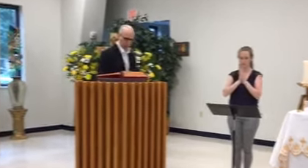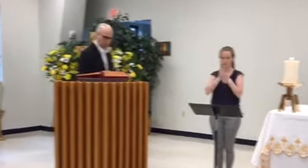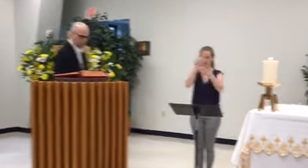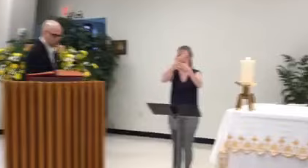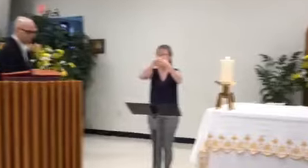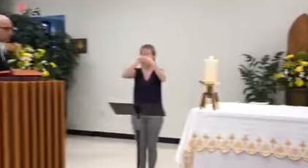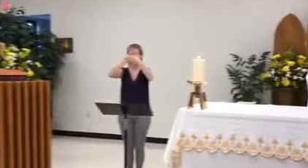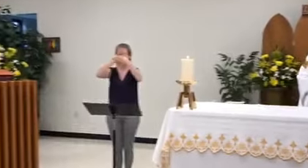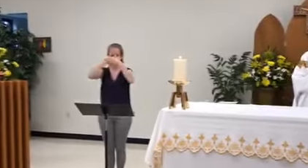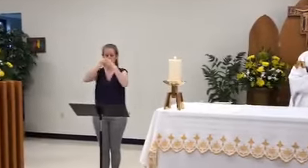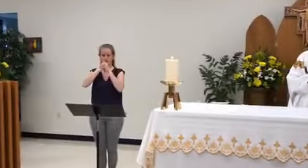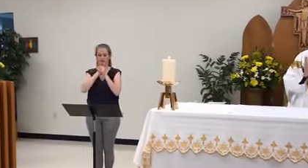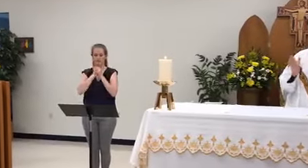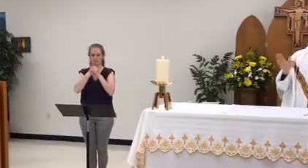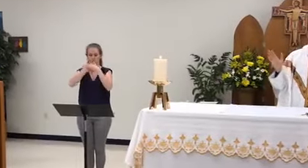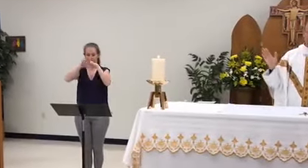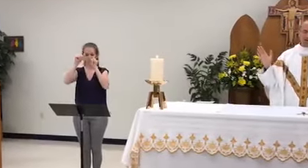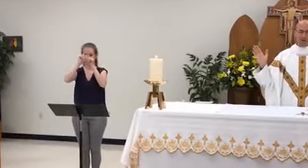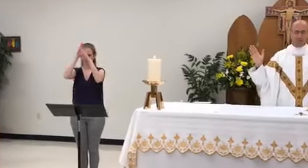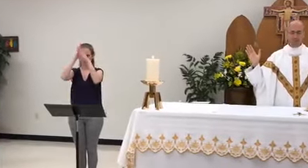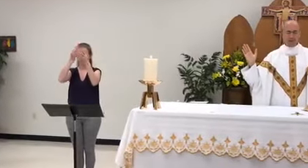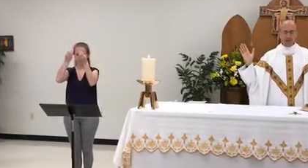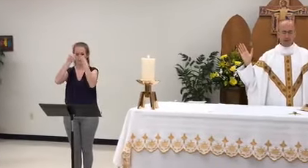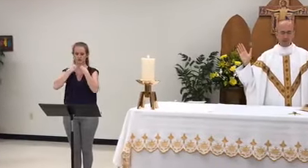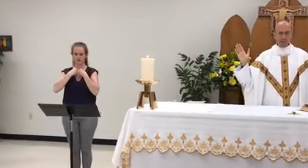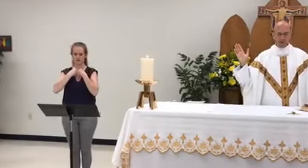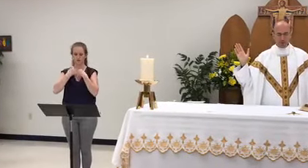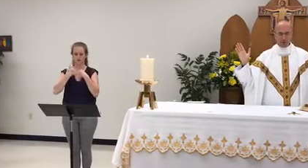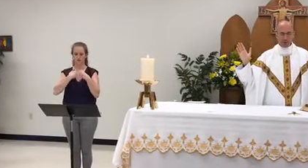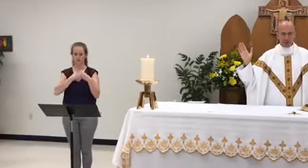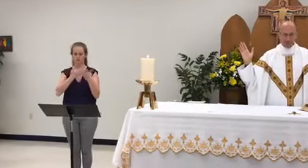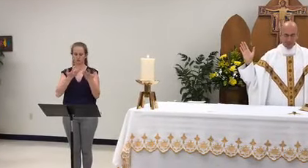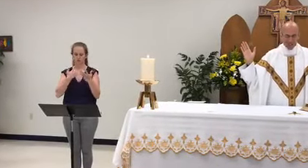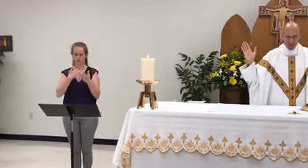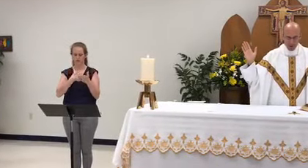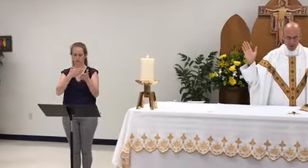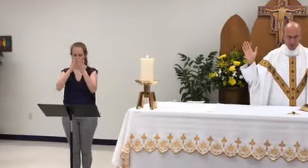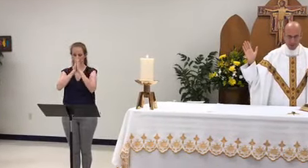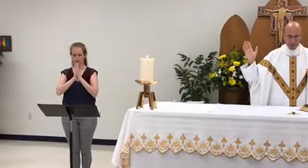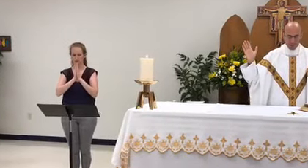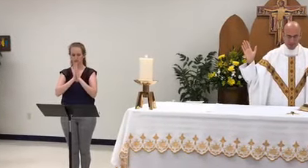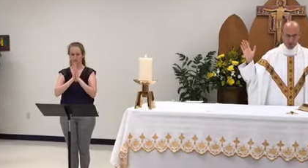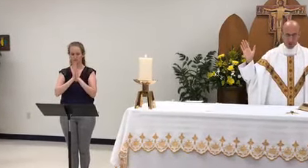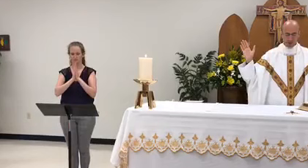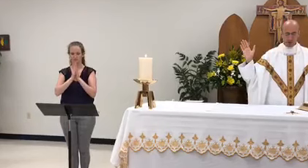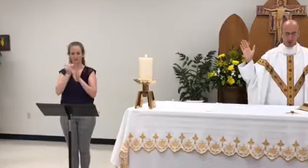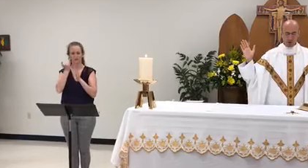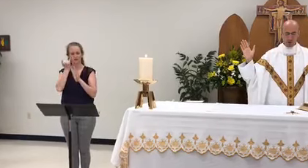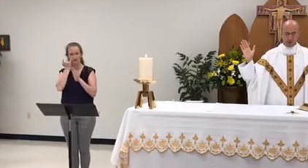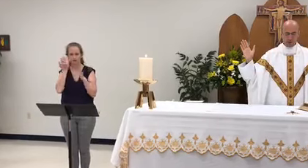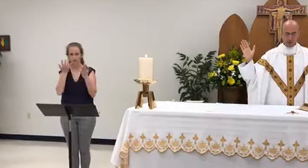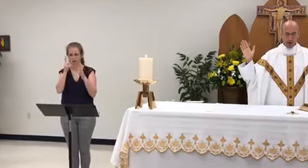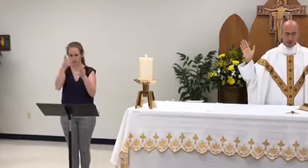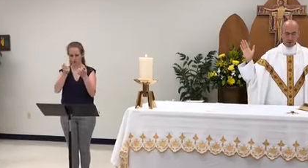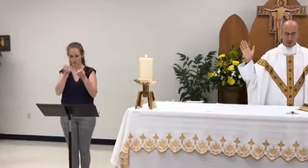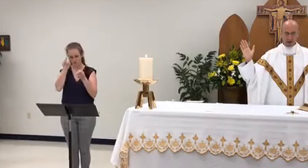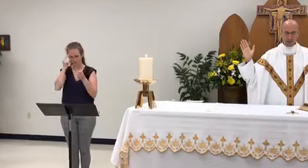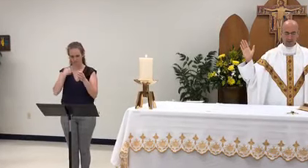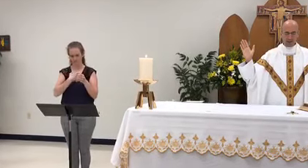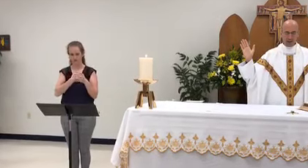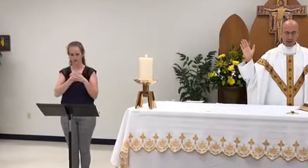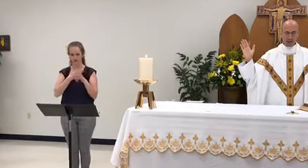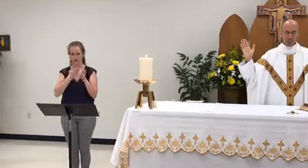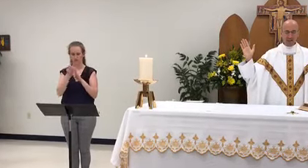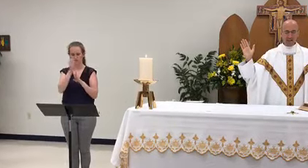prayer. Heavenly Father, please grant us these prayers and petitions if it is what you desire for